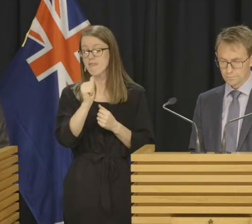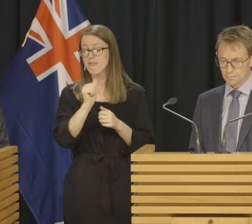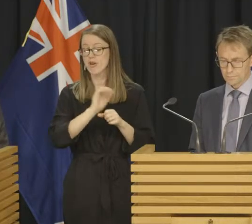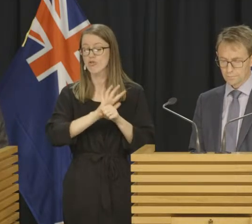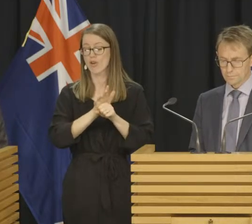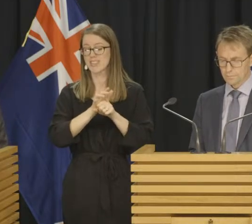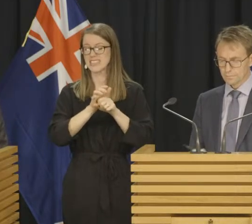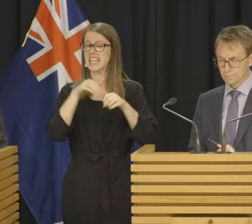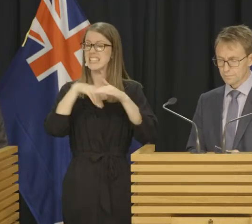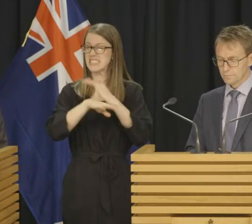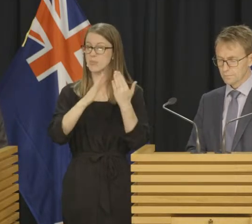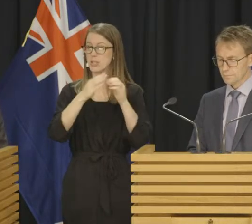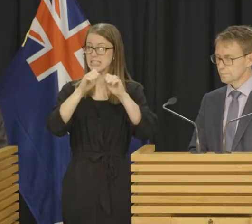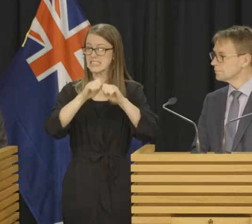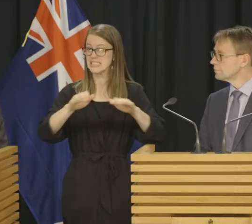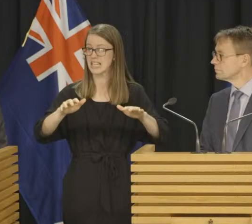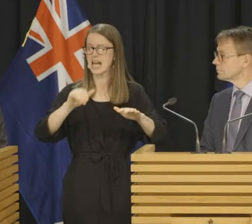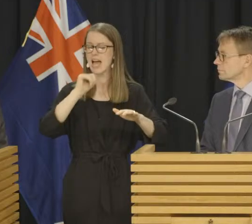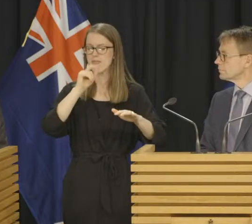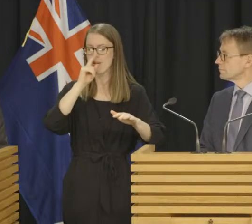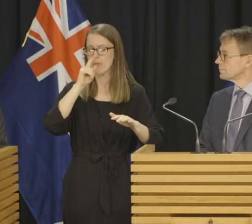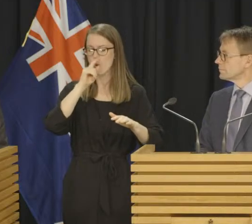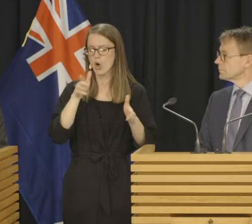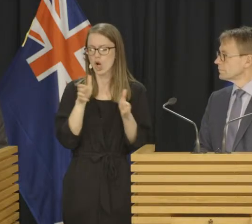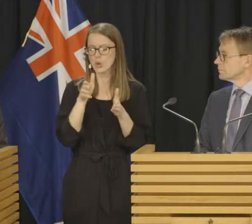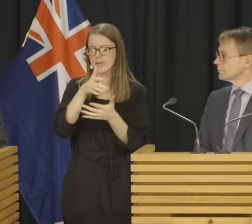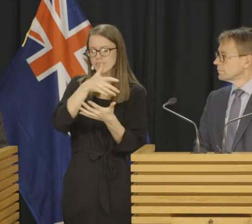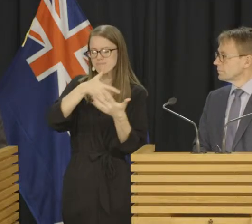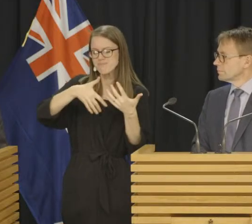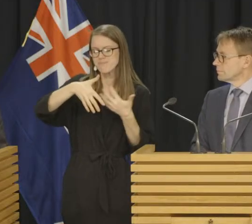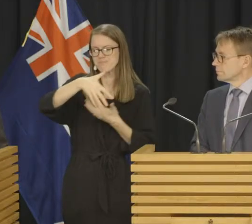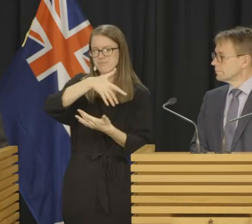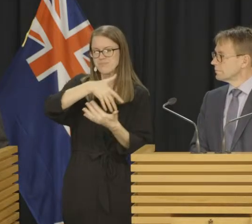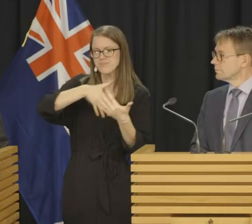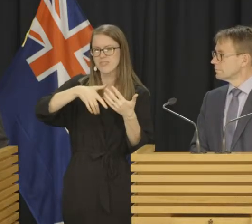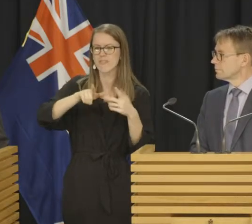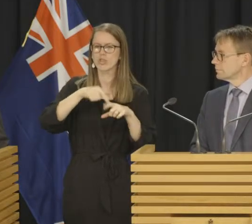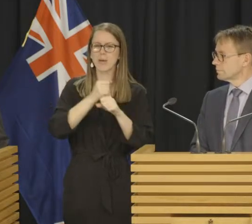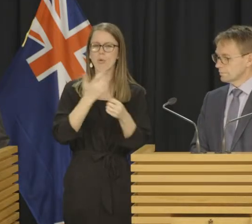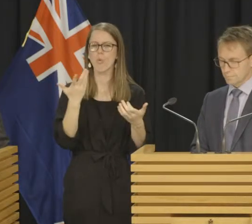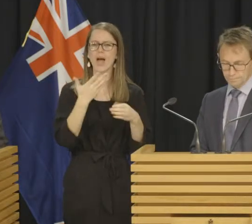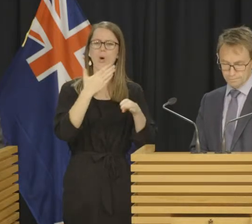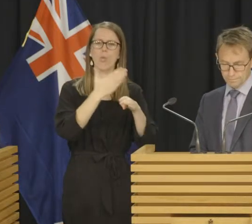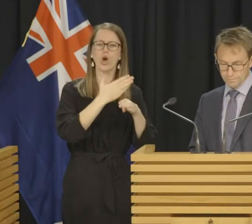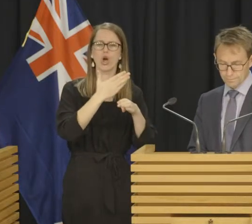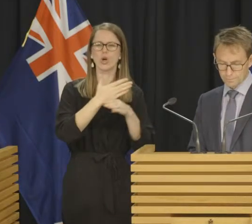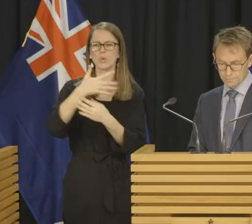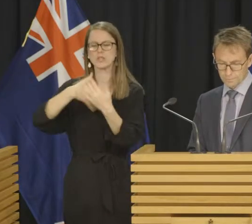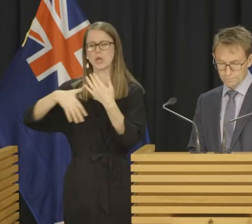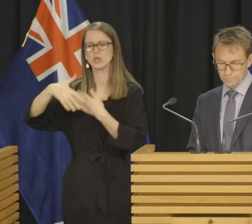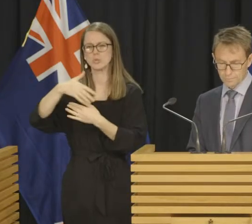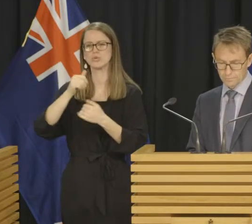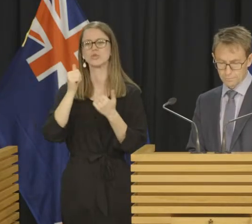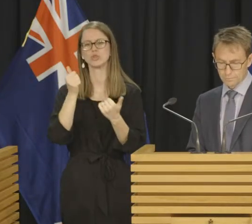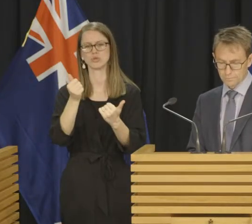present in the community and people are mingling in close proximity to each other, like at work or in social